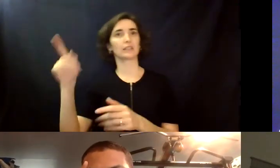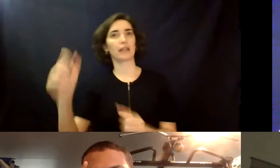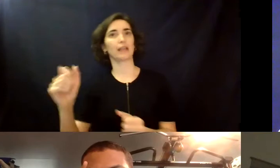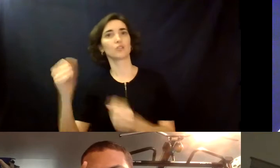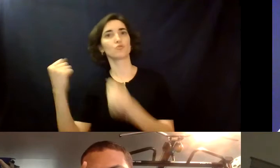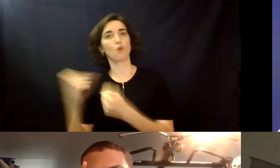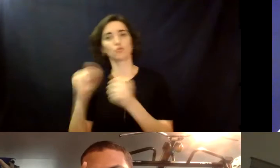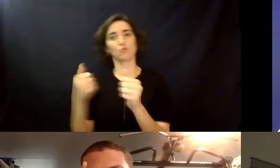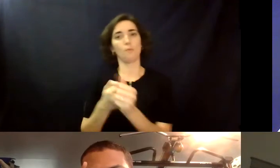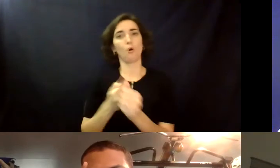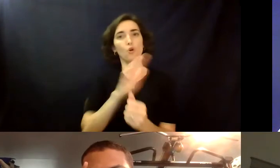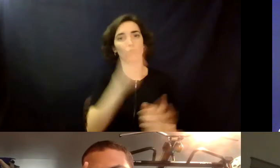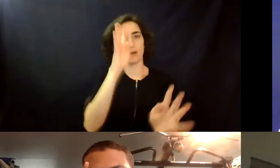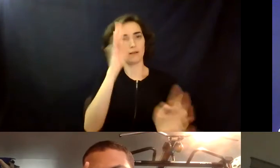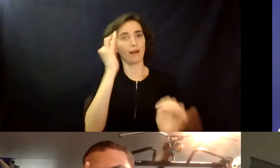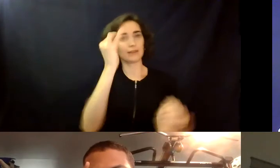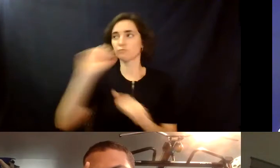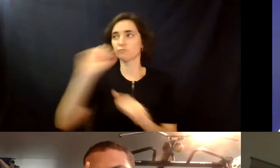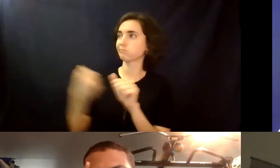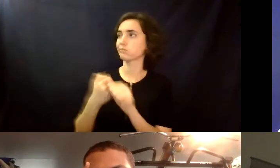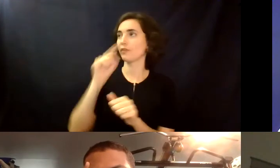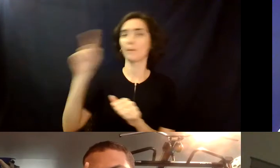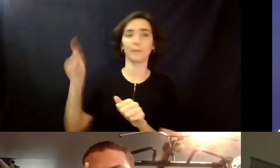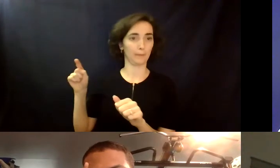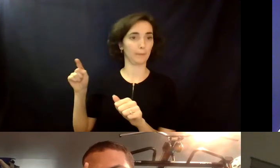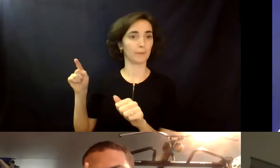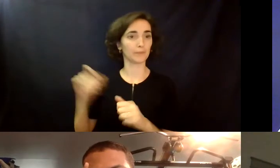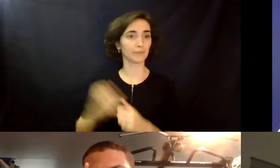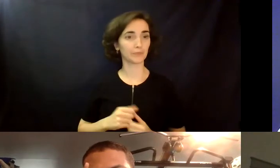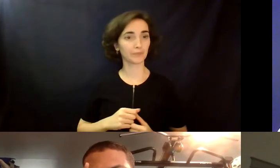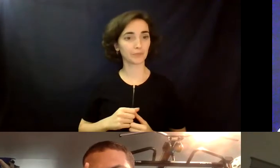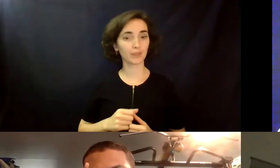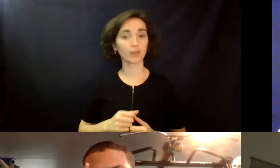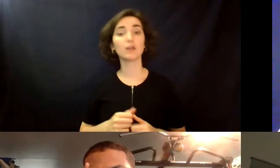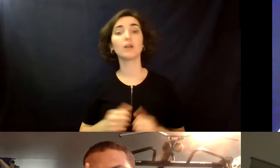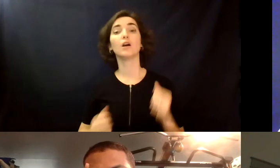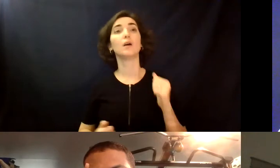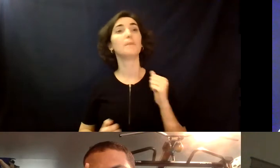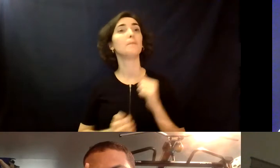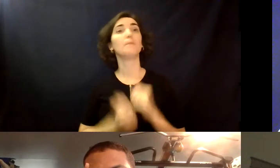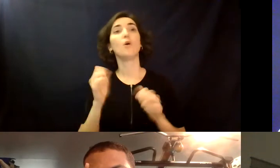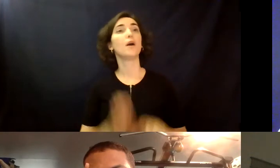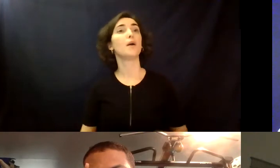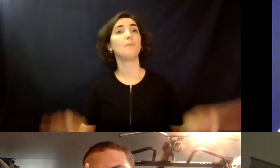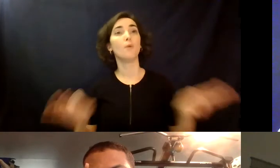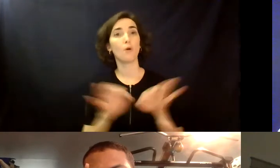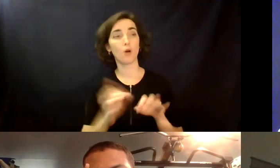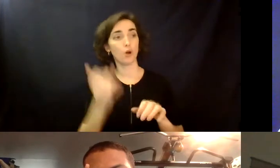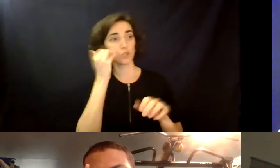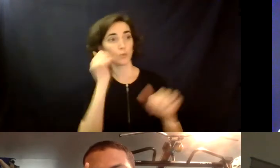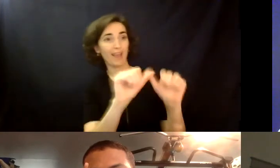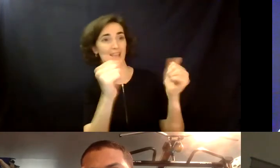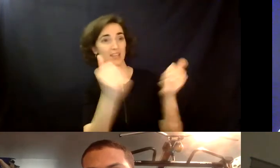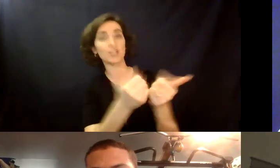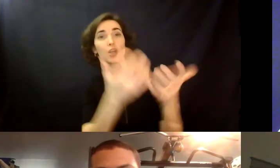out with. So, more importantly, for any agency that's looking to sustain a program, you've got to have